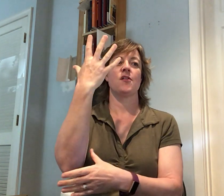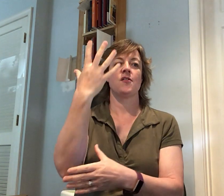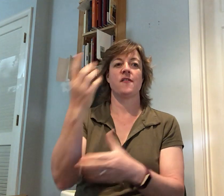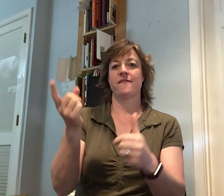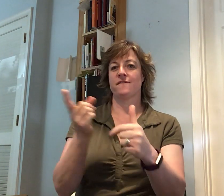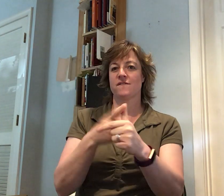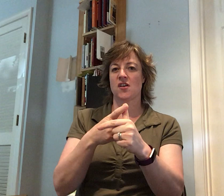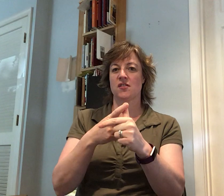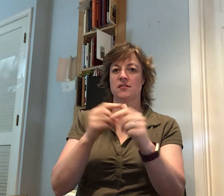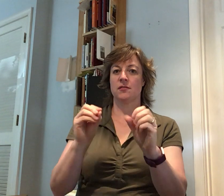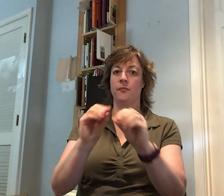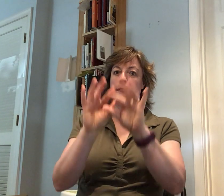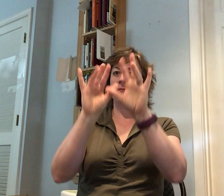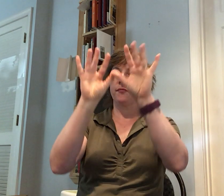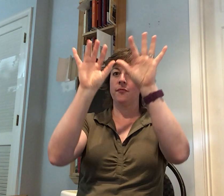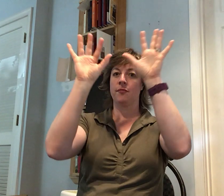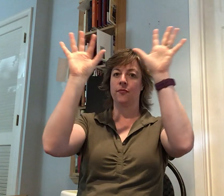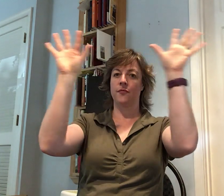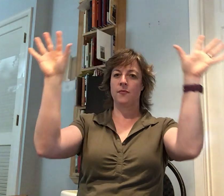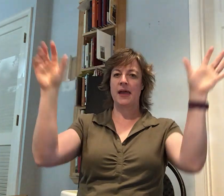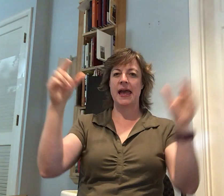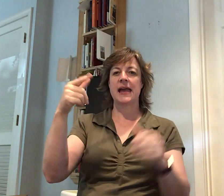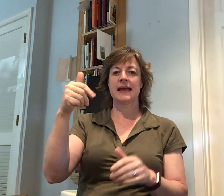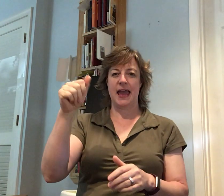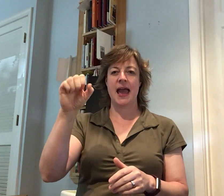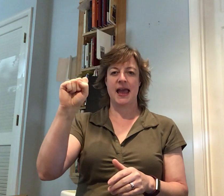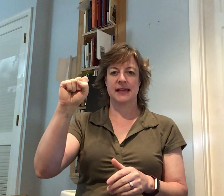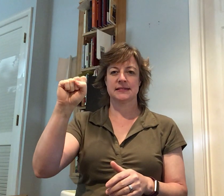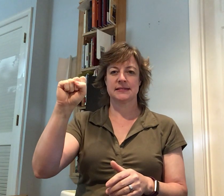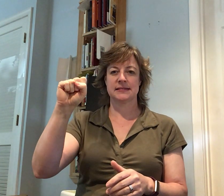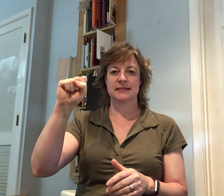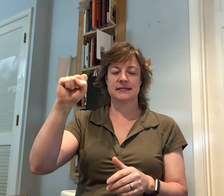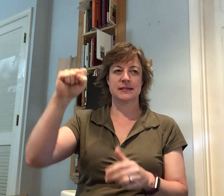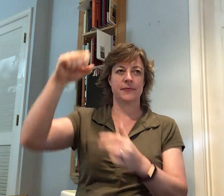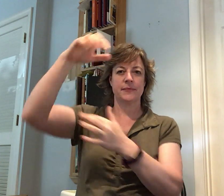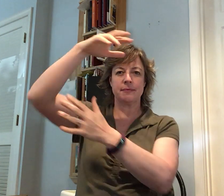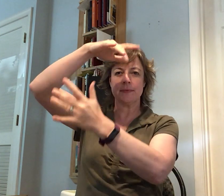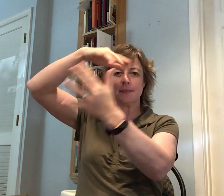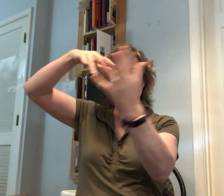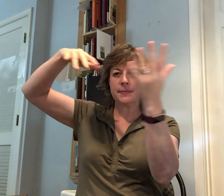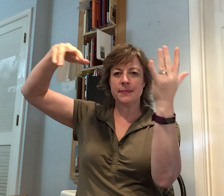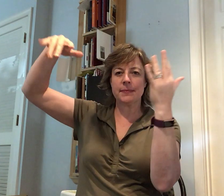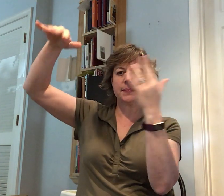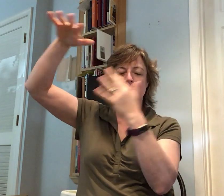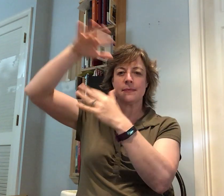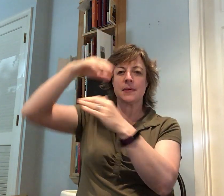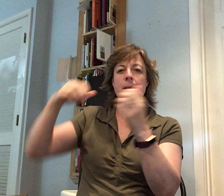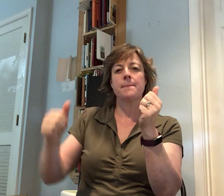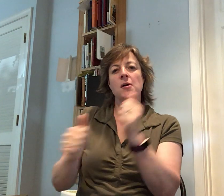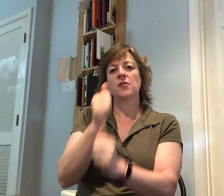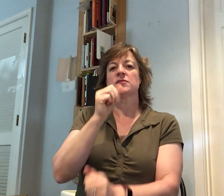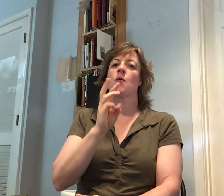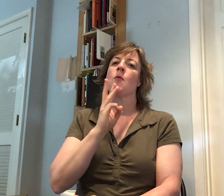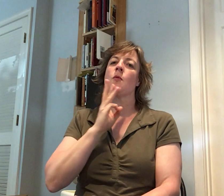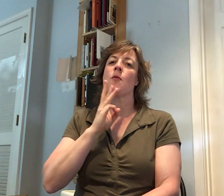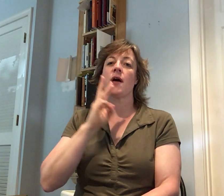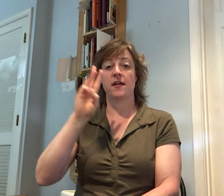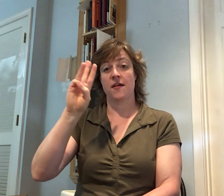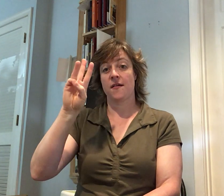be released is gas. Most of this volcanic gas is water vapor, but there are also smaller